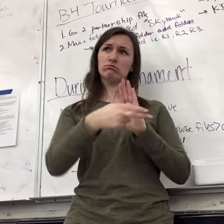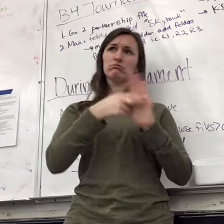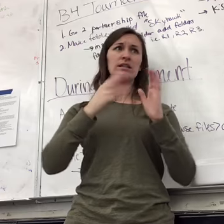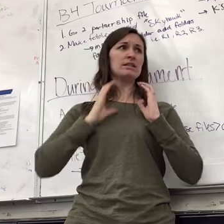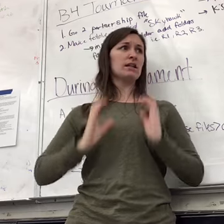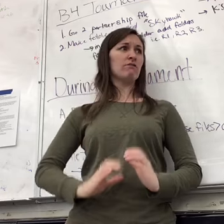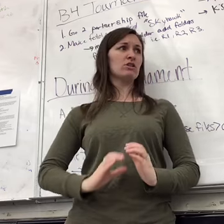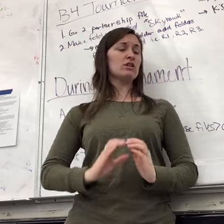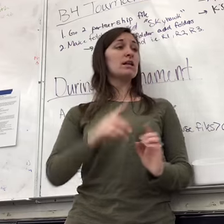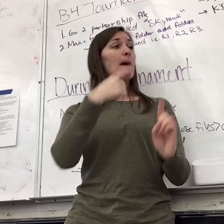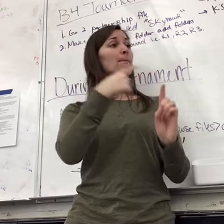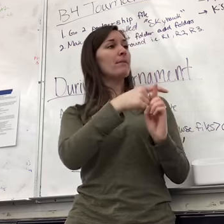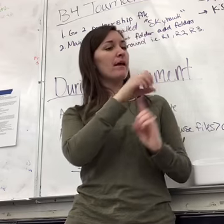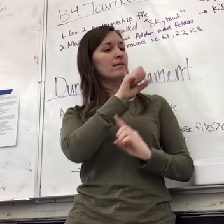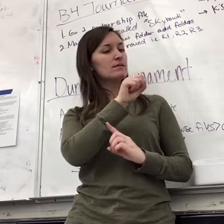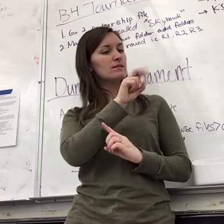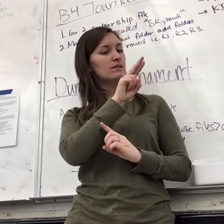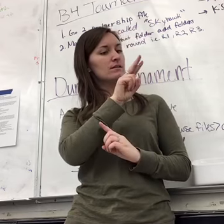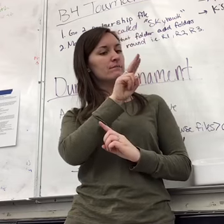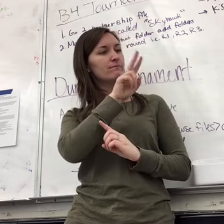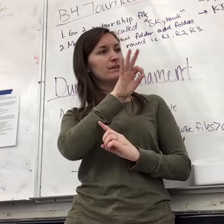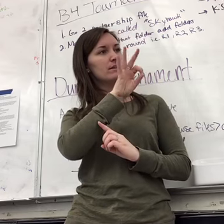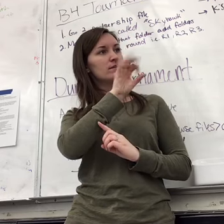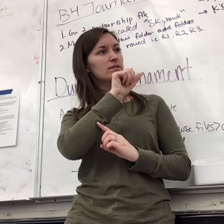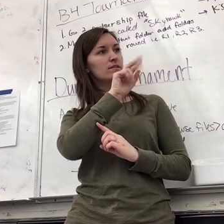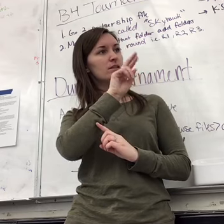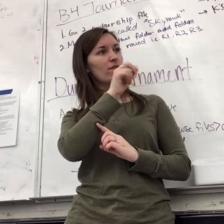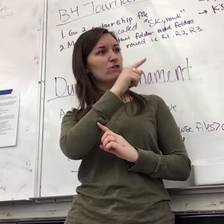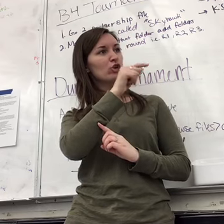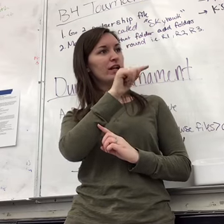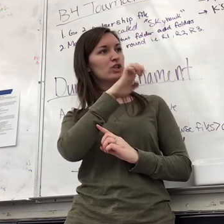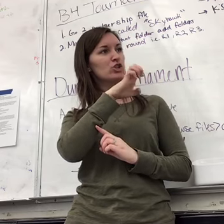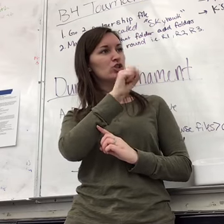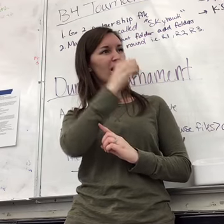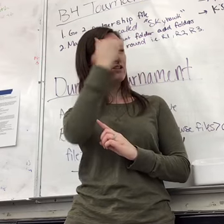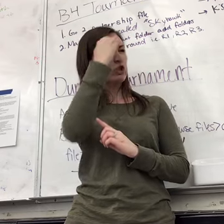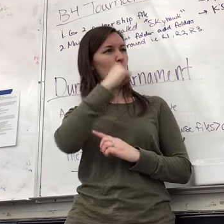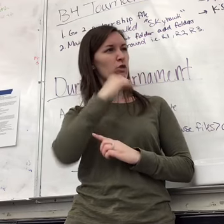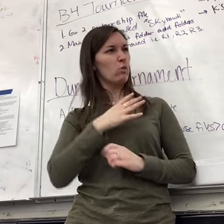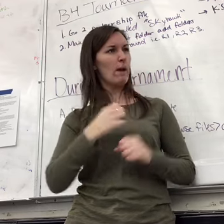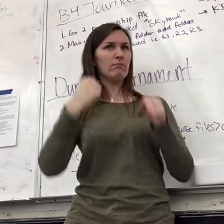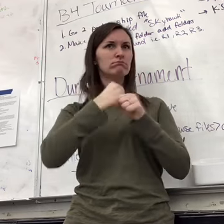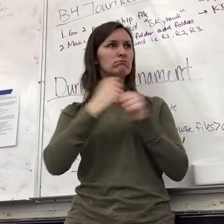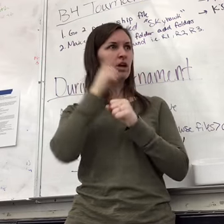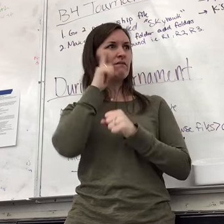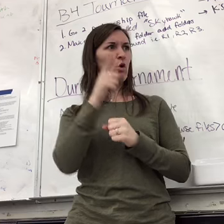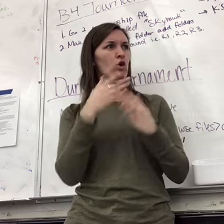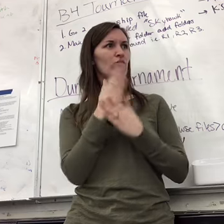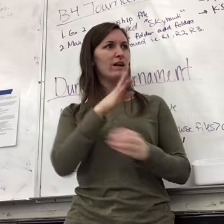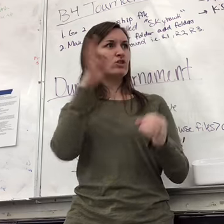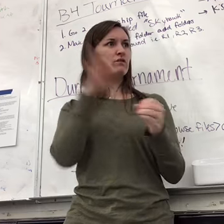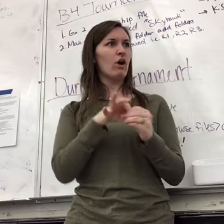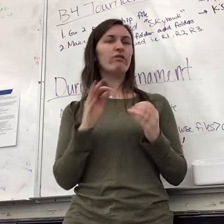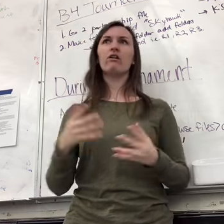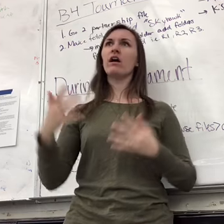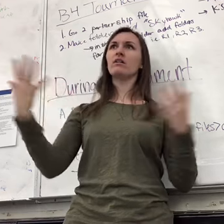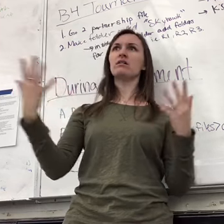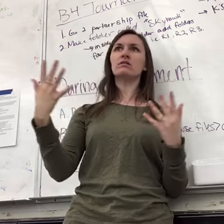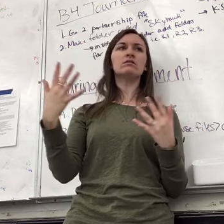mad because now it says the word male in the U.S. Constitution. The 15th Amendment is the right to vote. 14